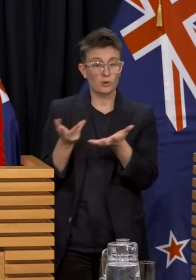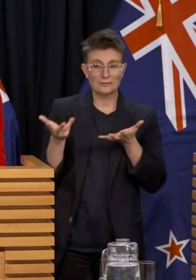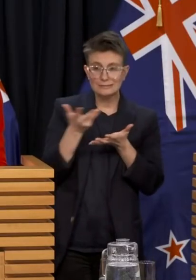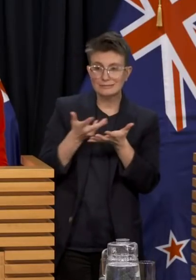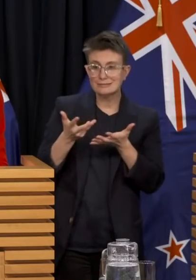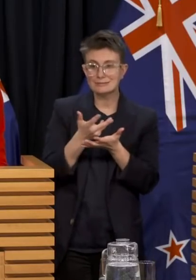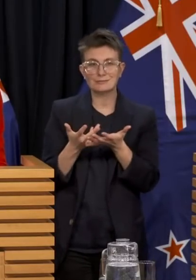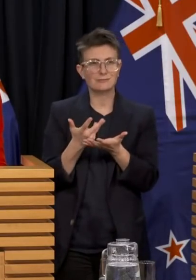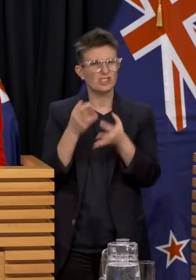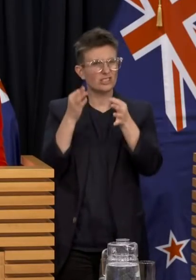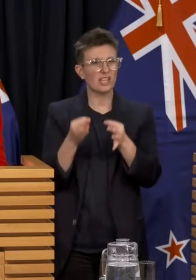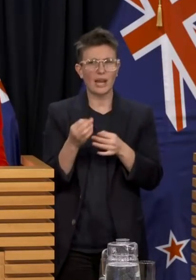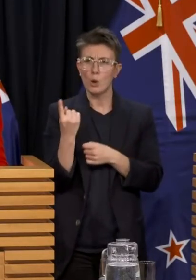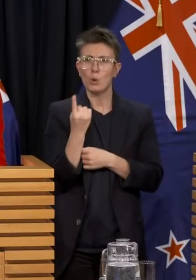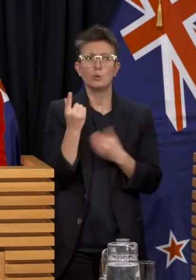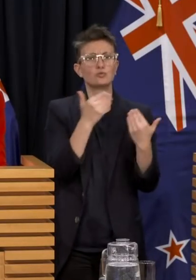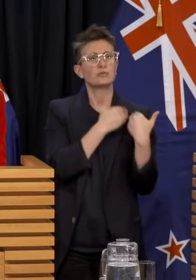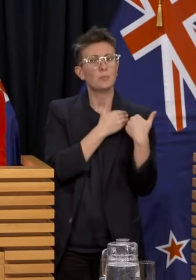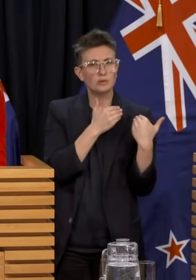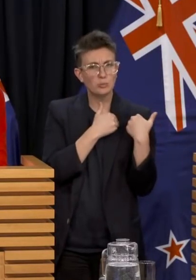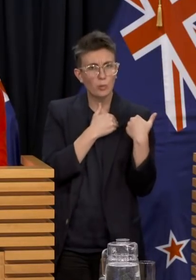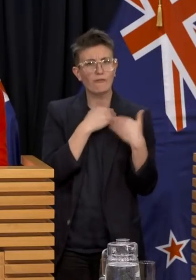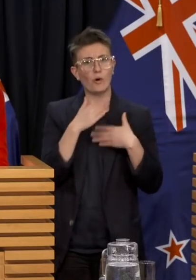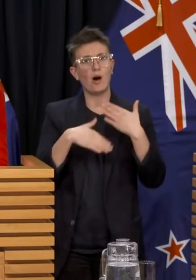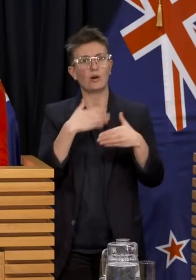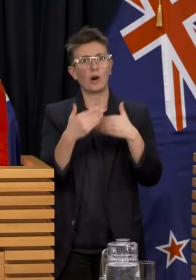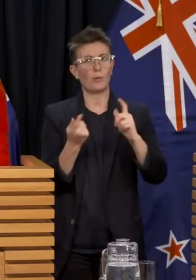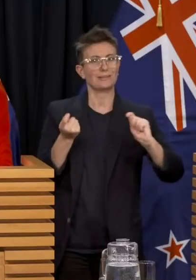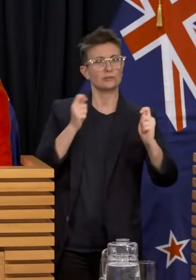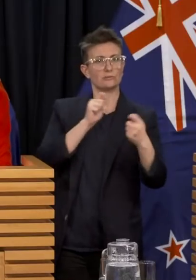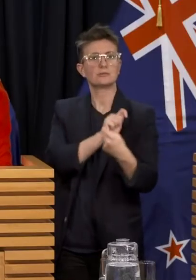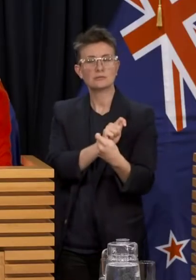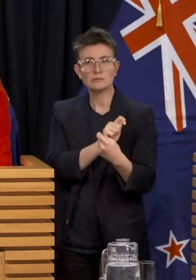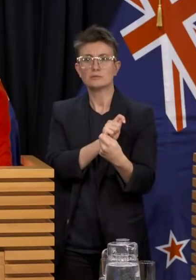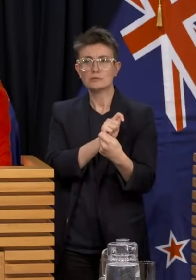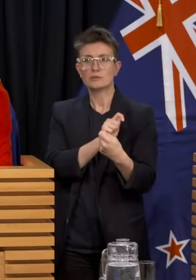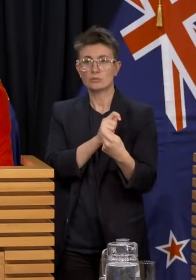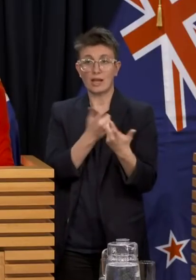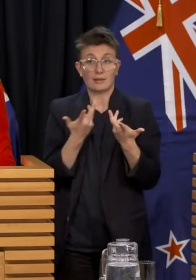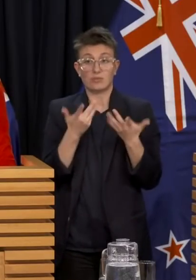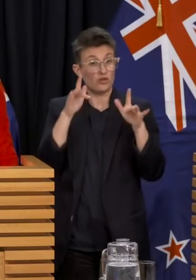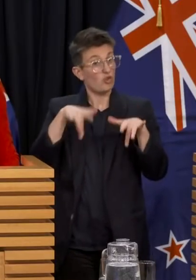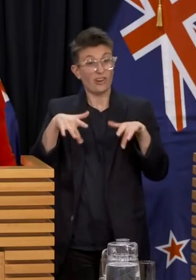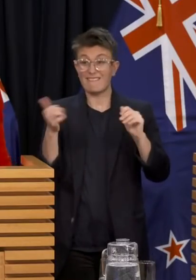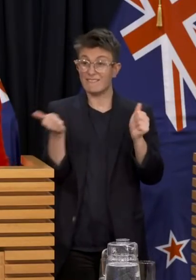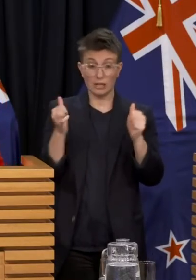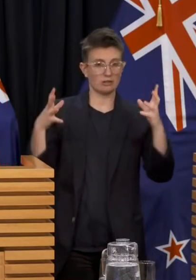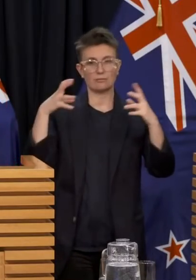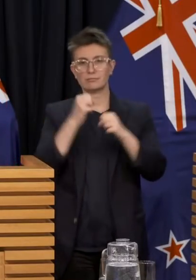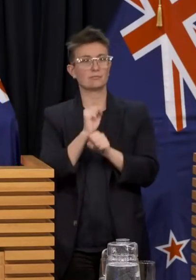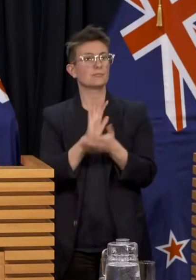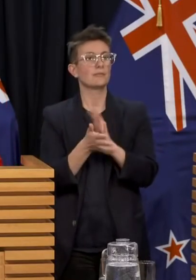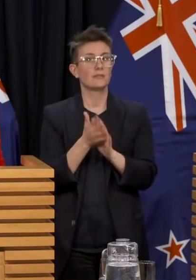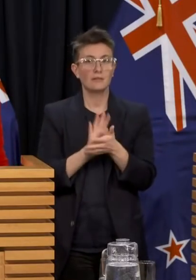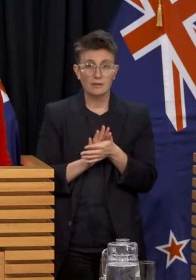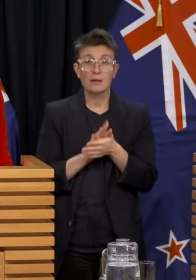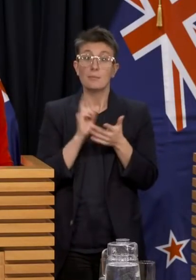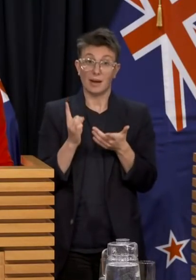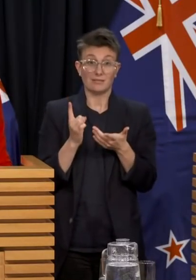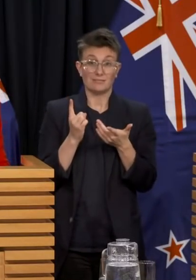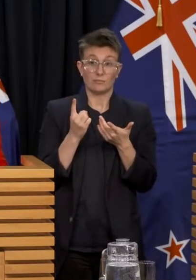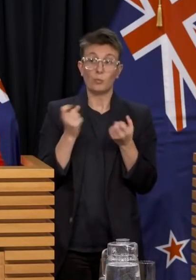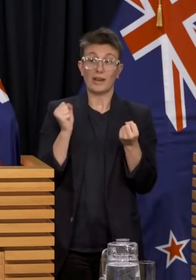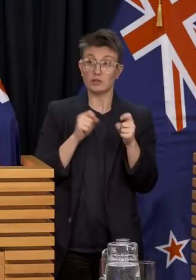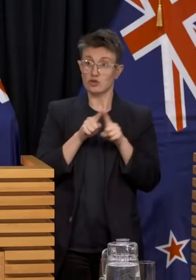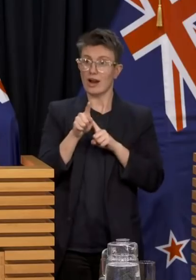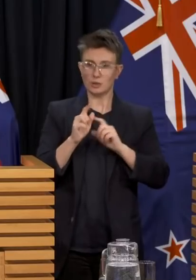for ongoing adaptation. We aren't through that conversation yet, but where there's immediate need, you'll see that we are already partnering and moving on some of that.